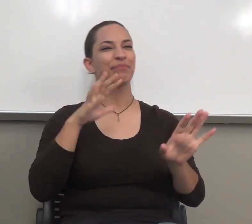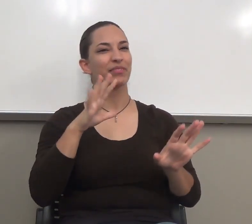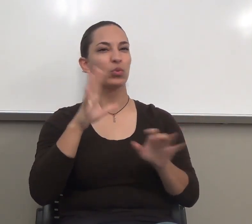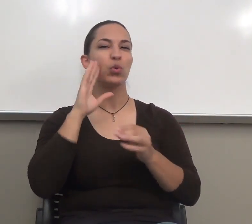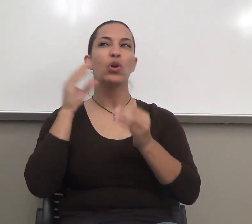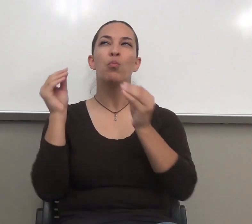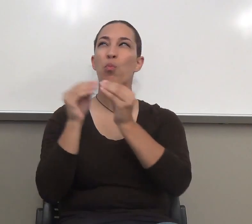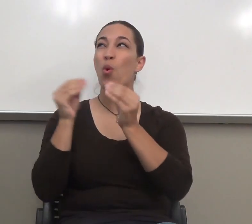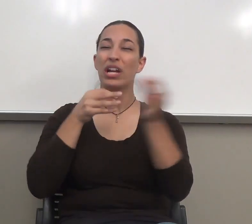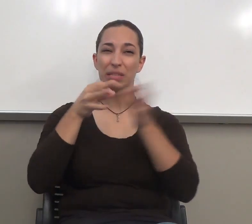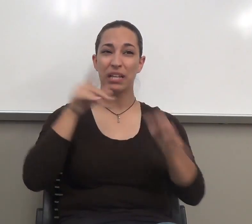system.